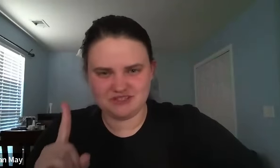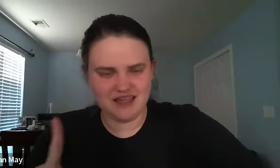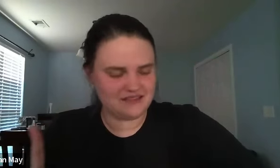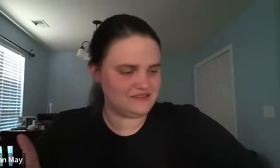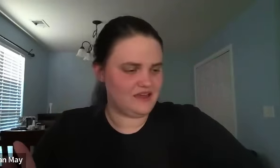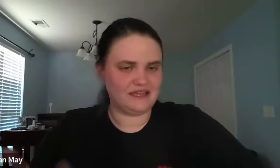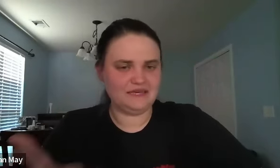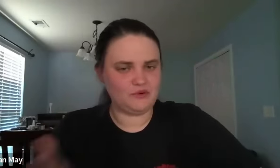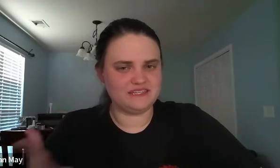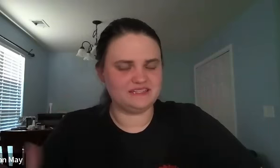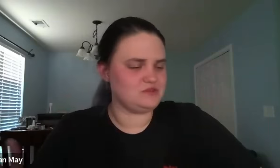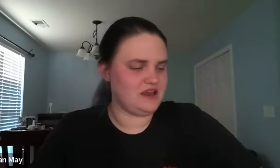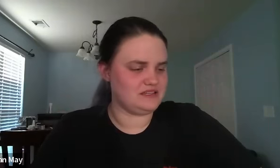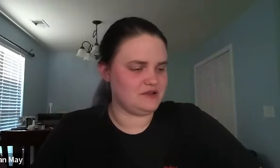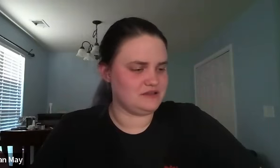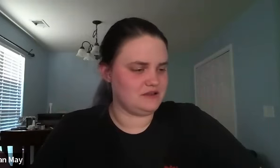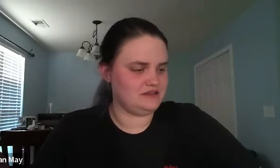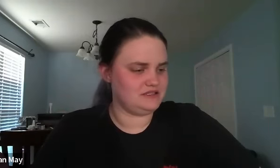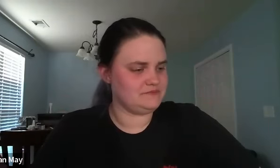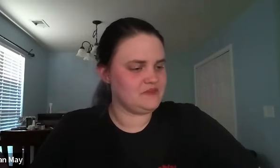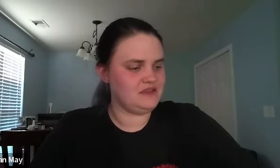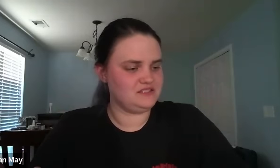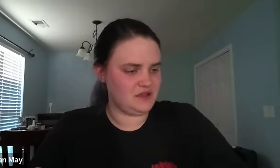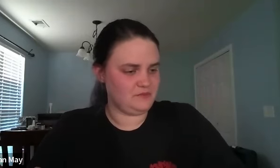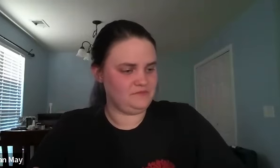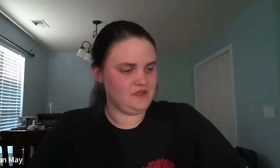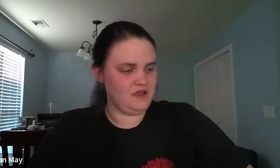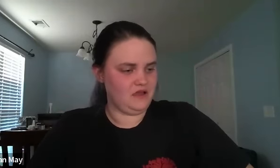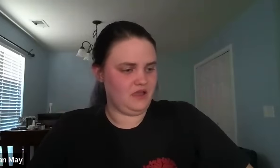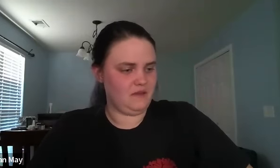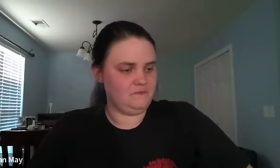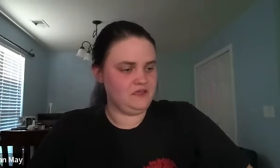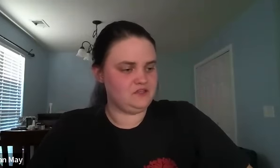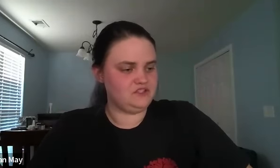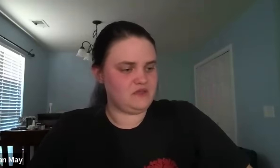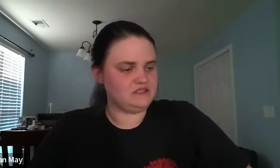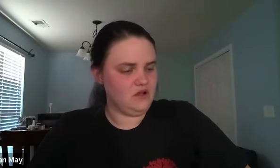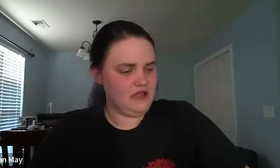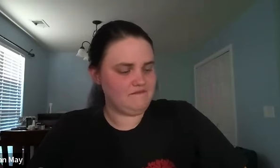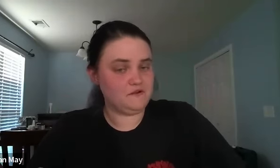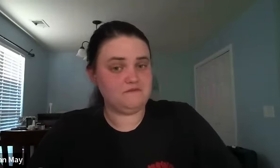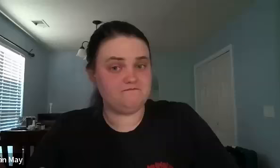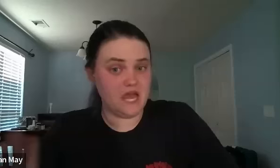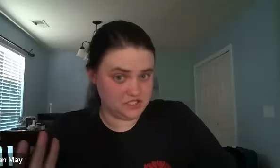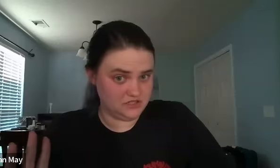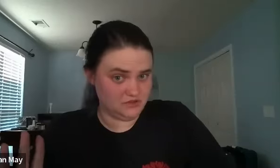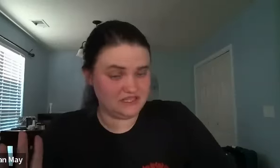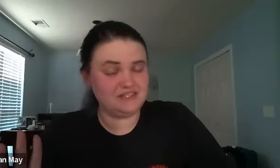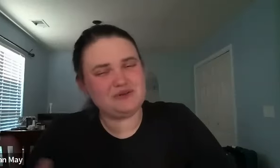to ask that. I keep always thinking someone's going to ask about sour candies. So, okay. So that's all I have for the vegetables. I know that's